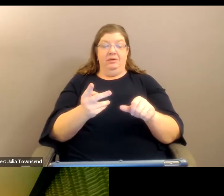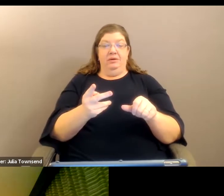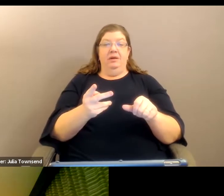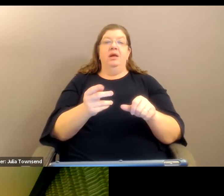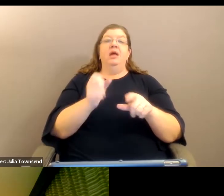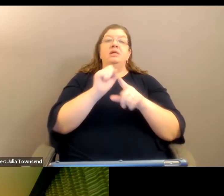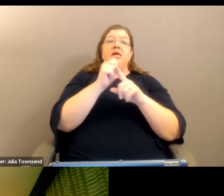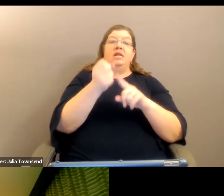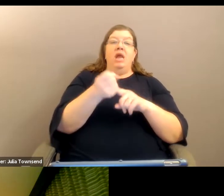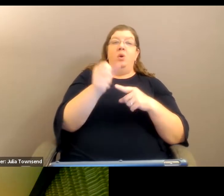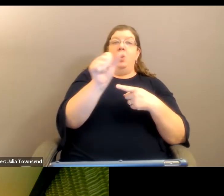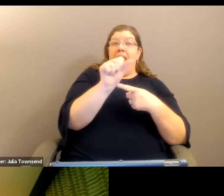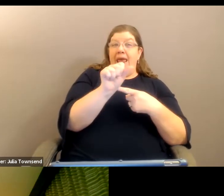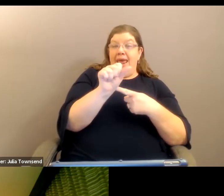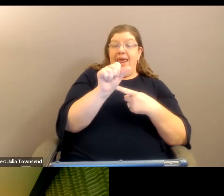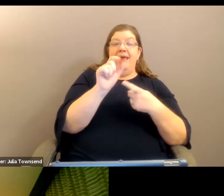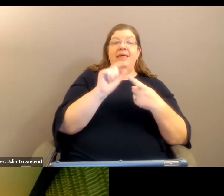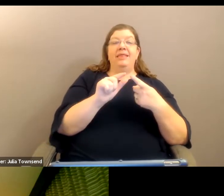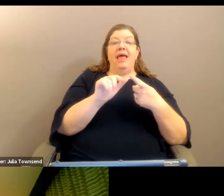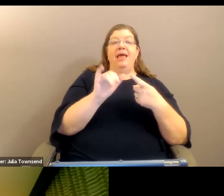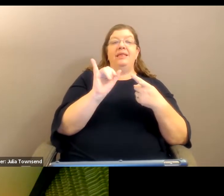A, that's a CFAP